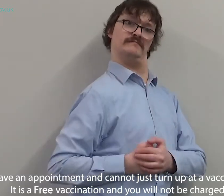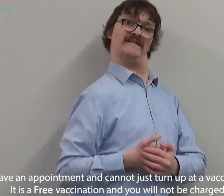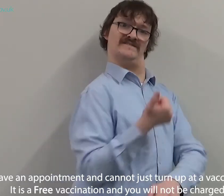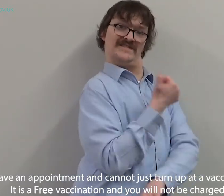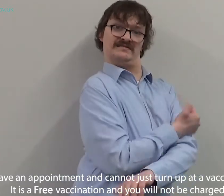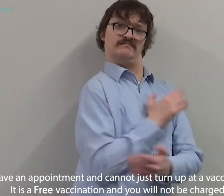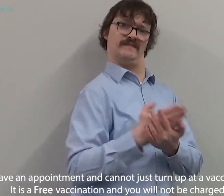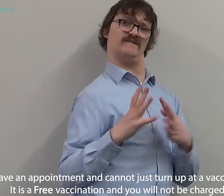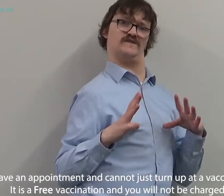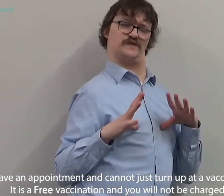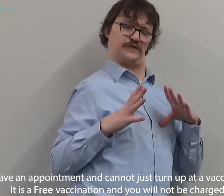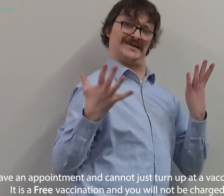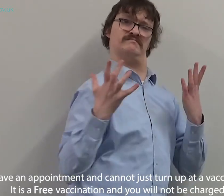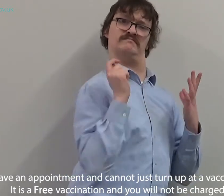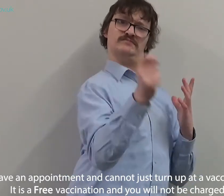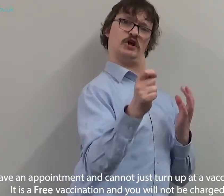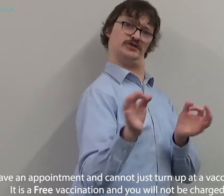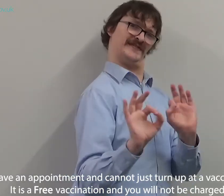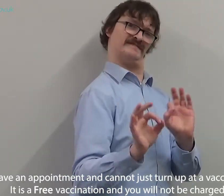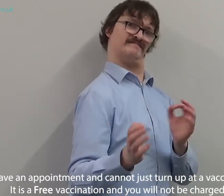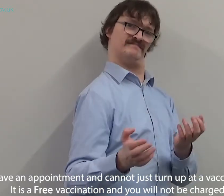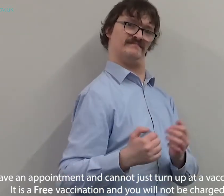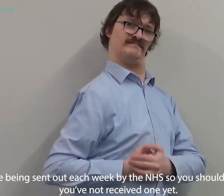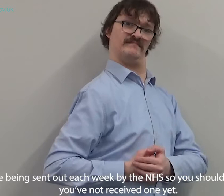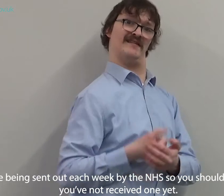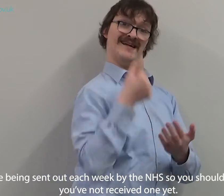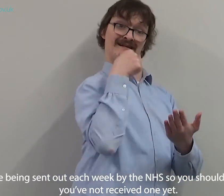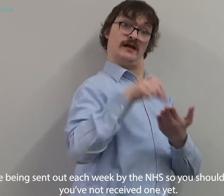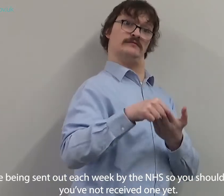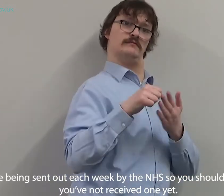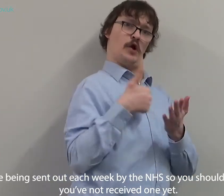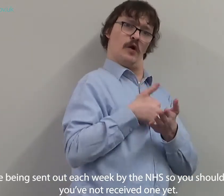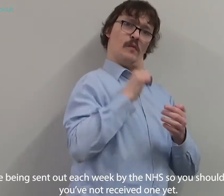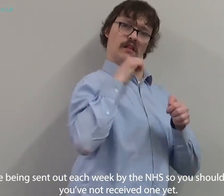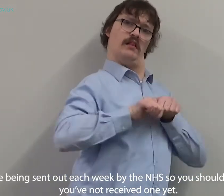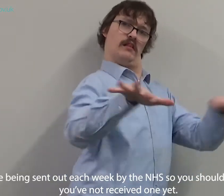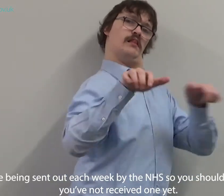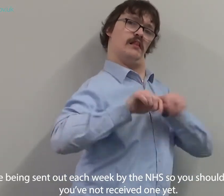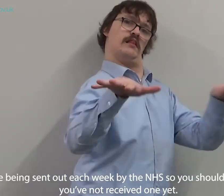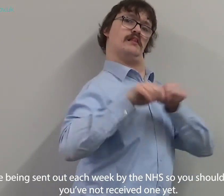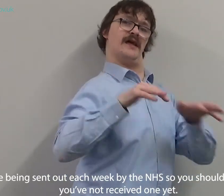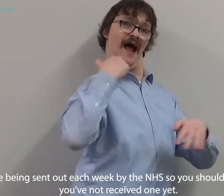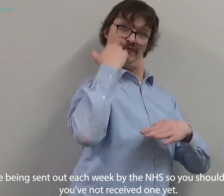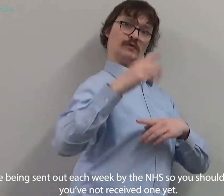It is a free vaccination and you will not be charged. Letters are being sent out each week by the NHS